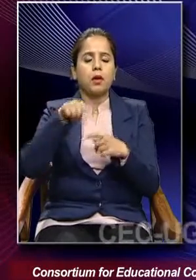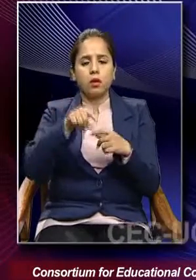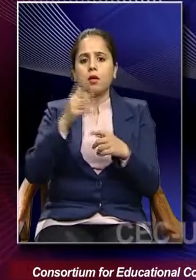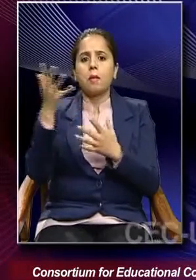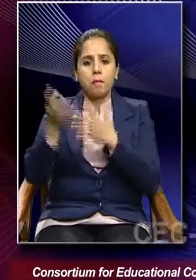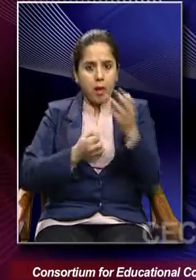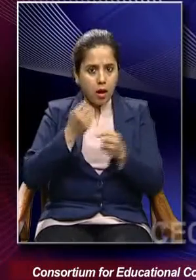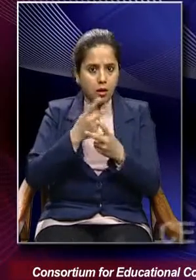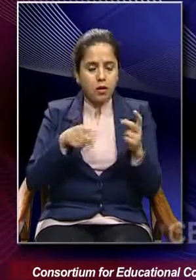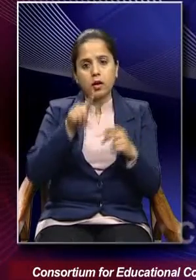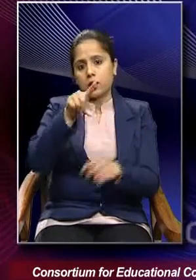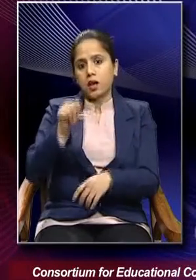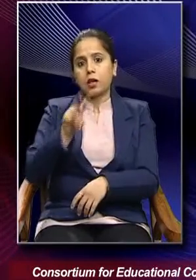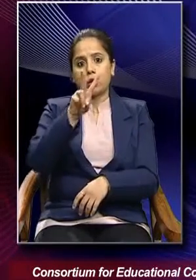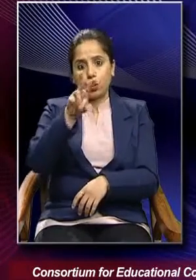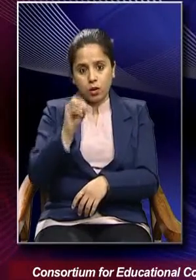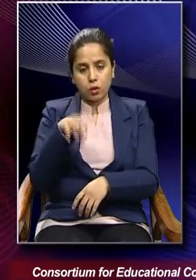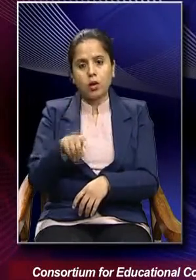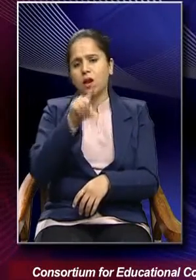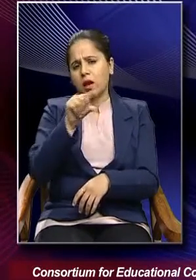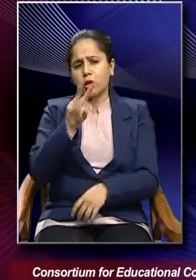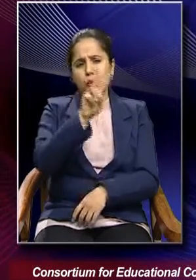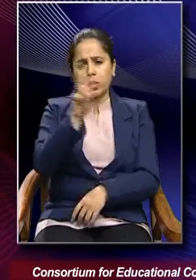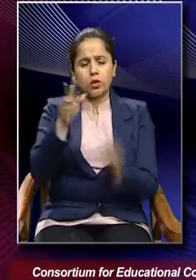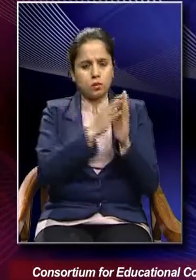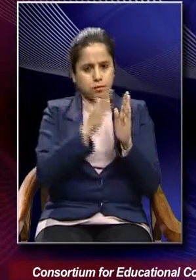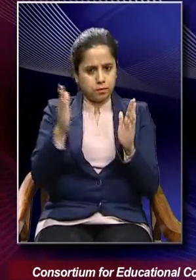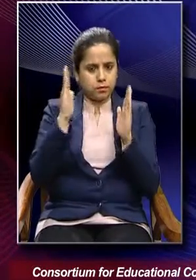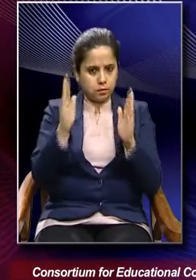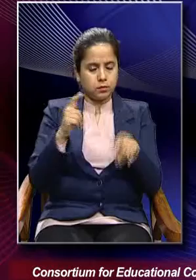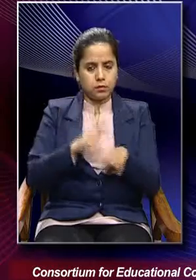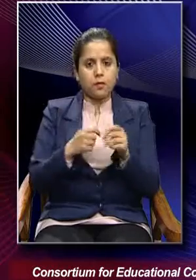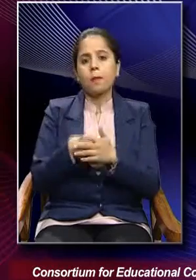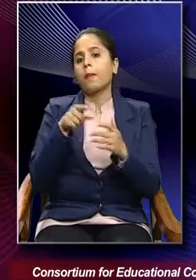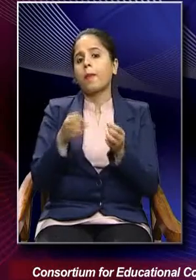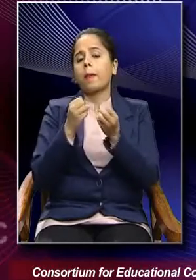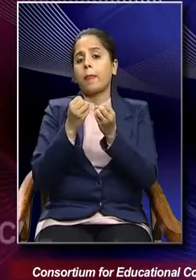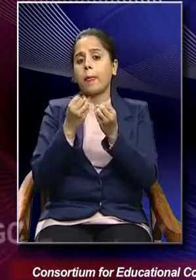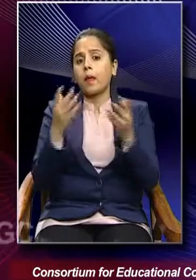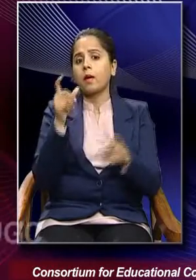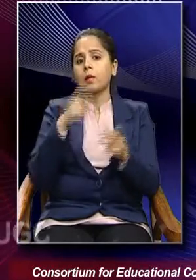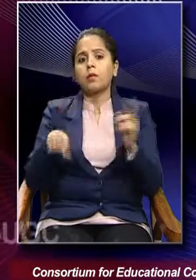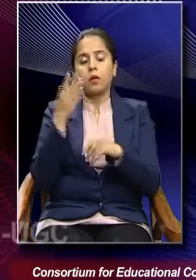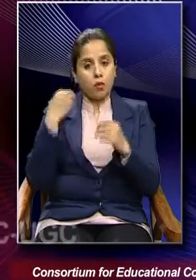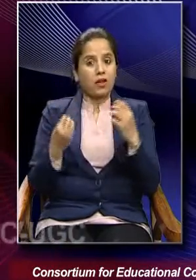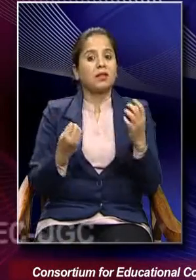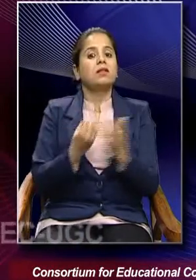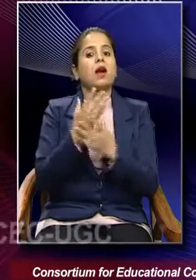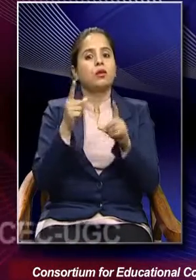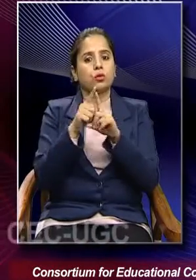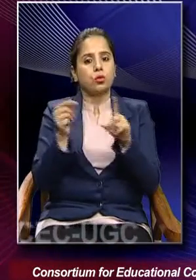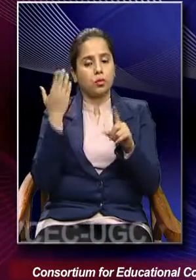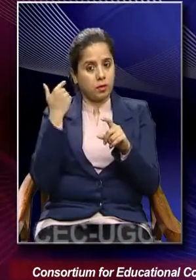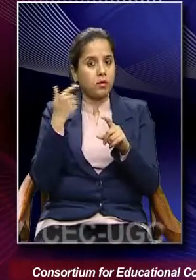between 1920 and 22. A number of initiatives were